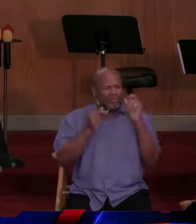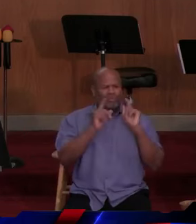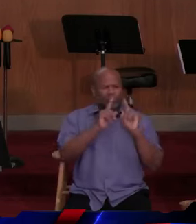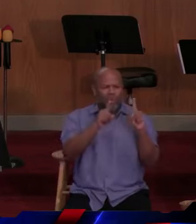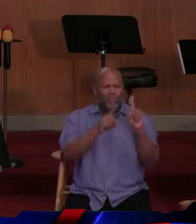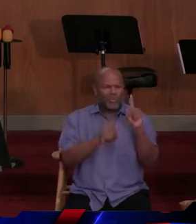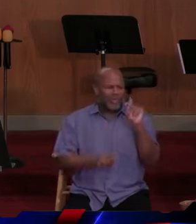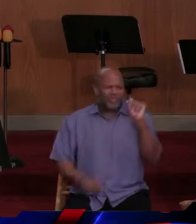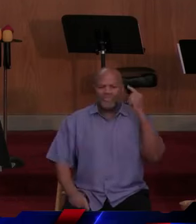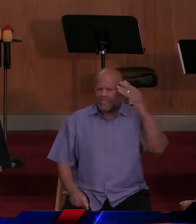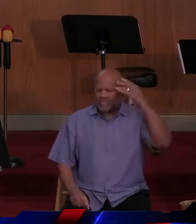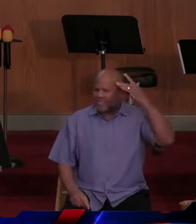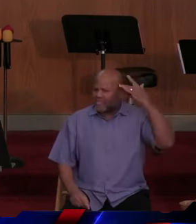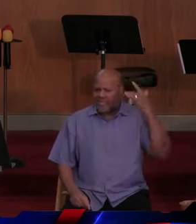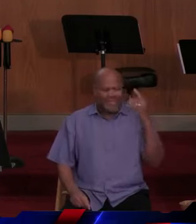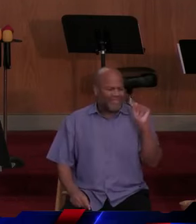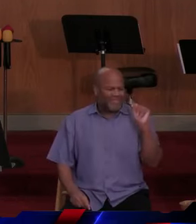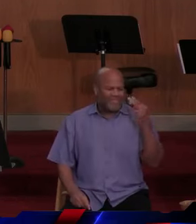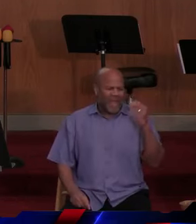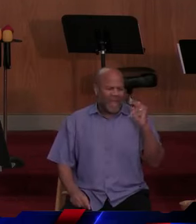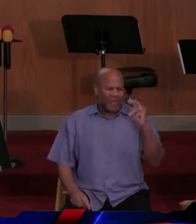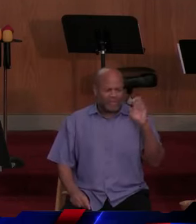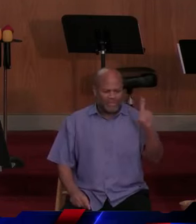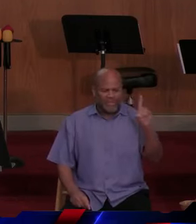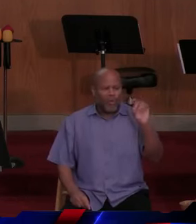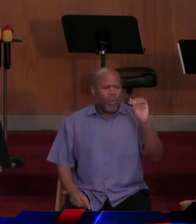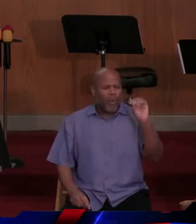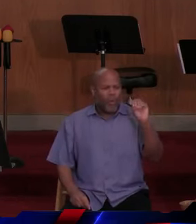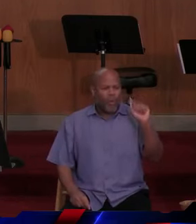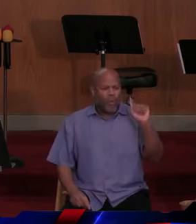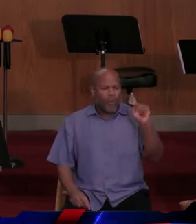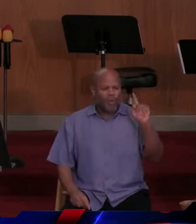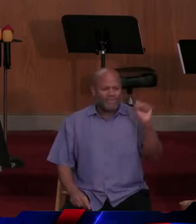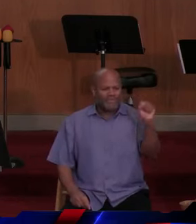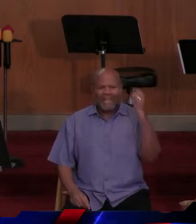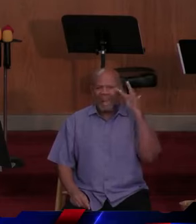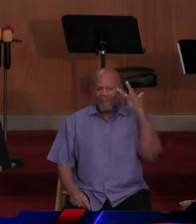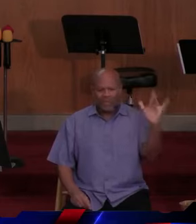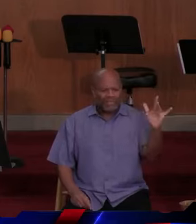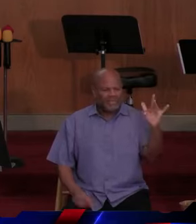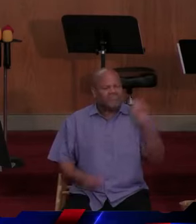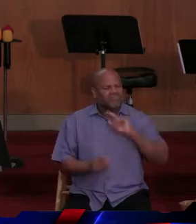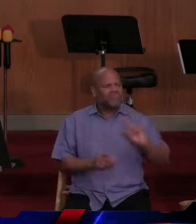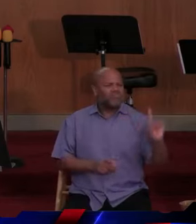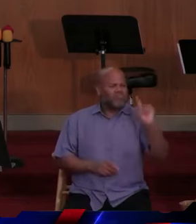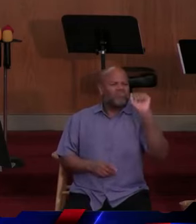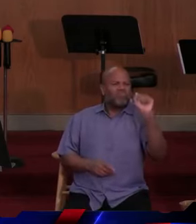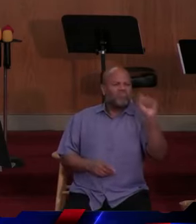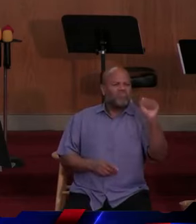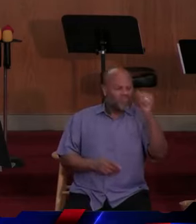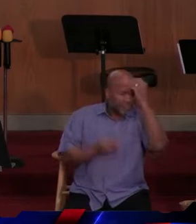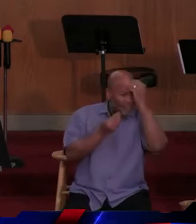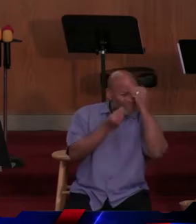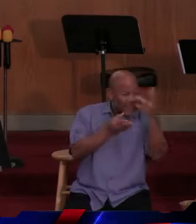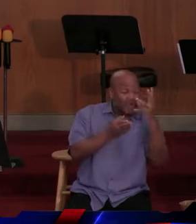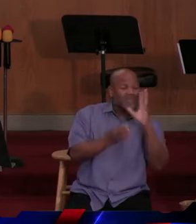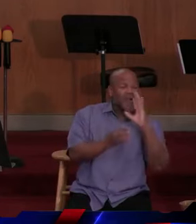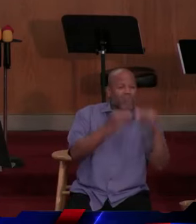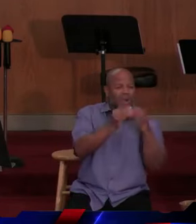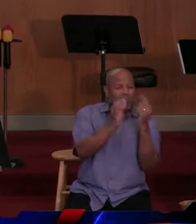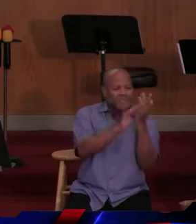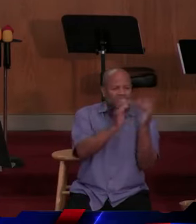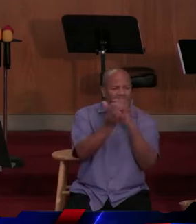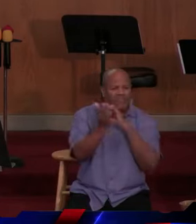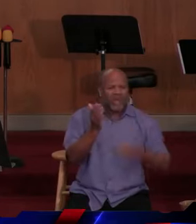Oaks, California, and say, "I'm here to talk to you about God's word." And like with most of you, when the Jehovah Witnesses come to your